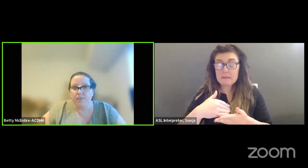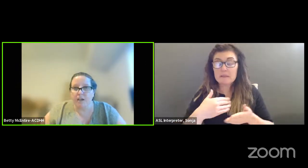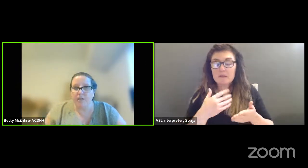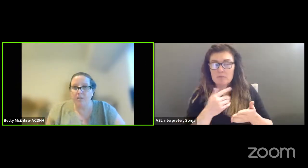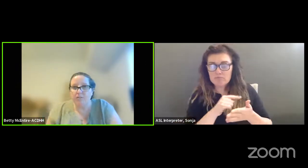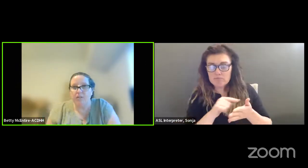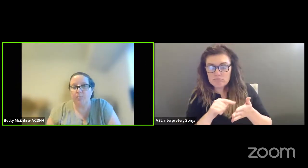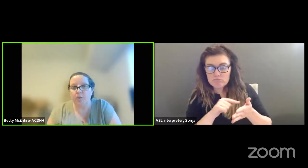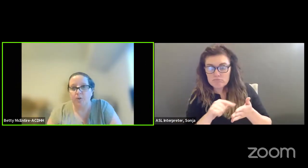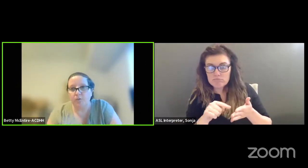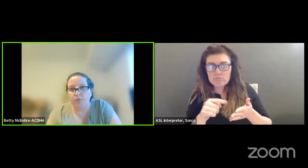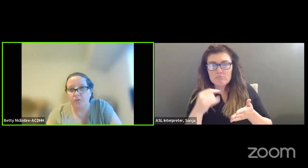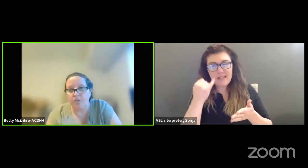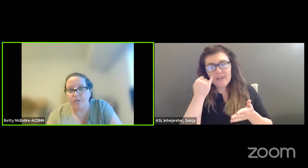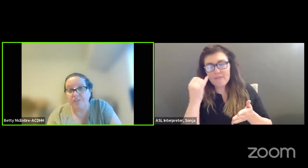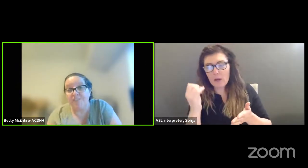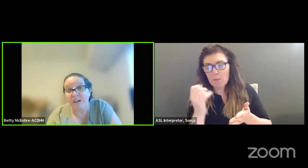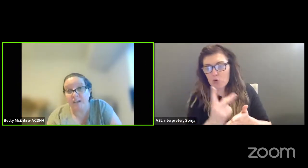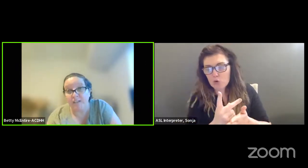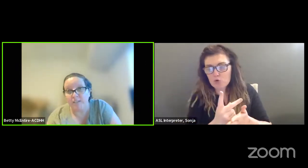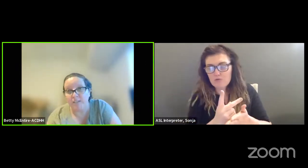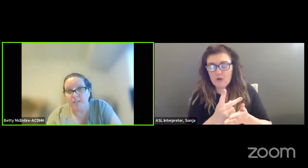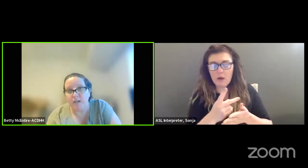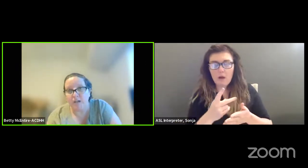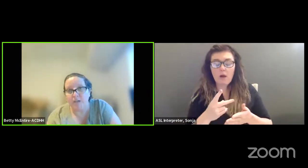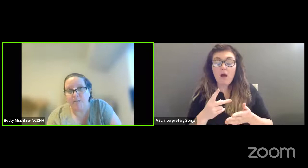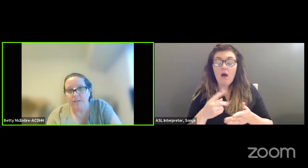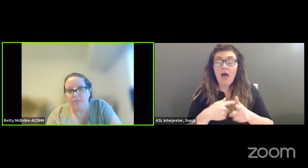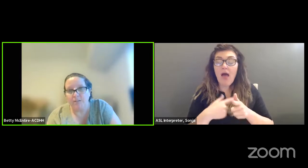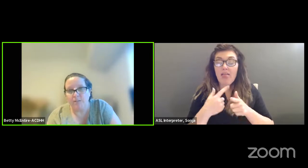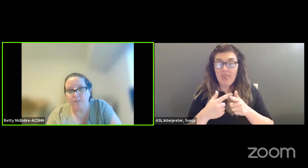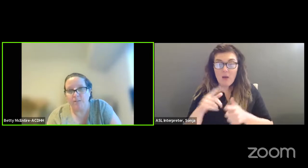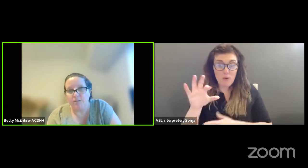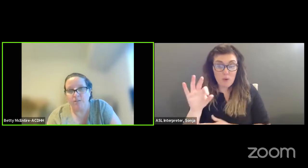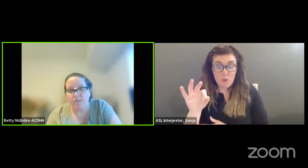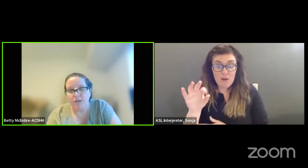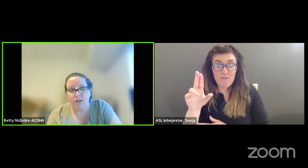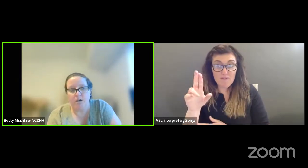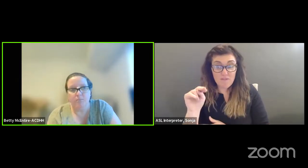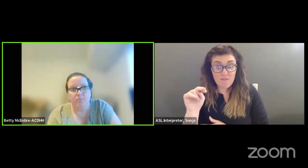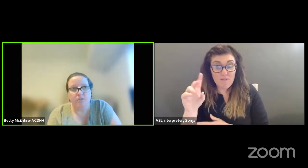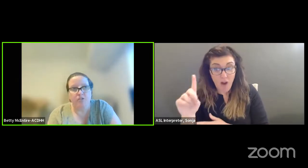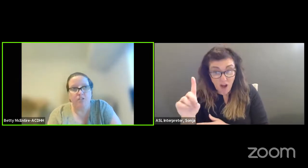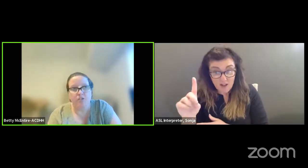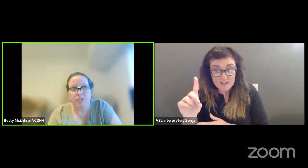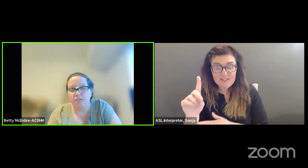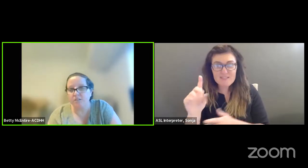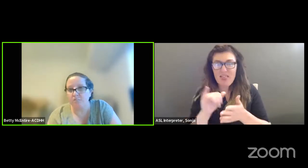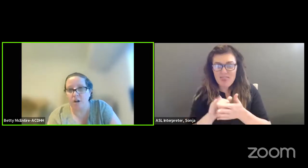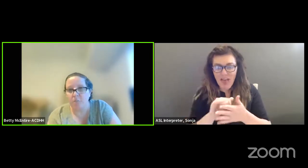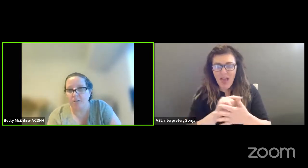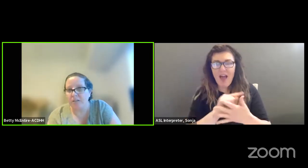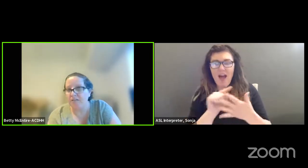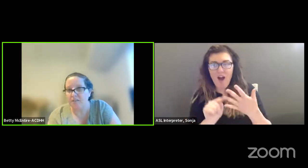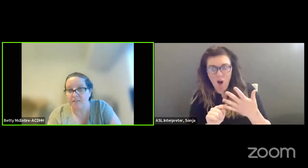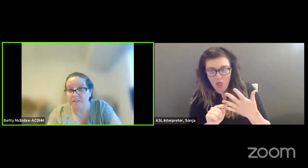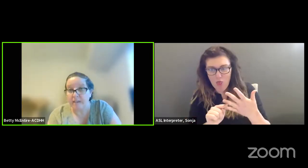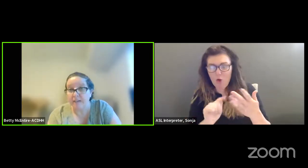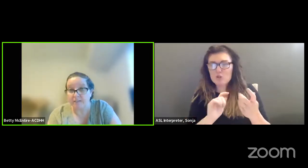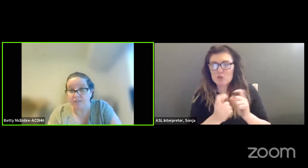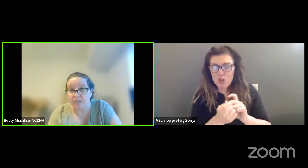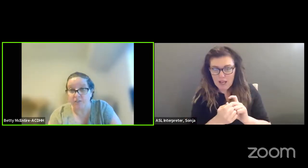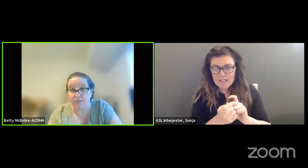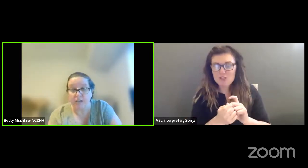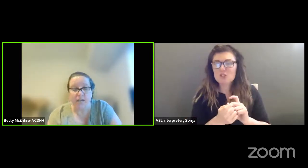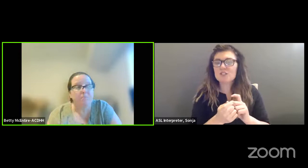agency, if that were to be approved, to actually fund any materials, changes, property, things like